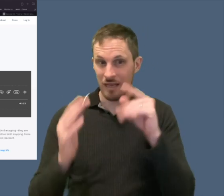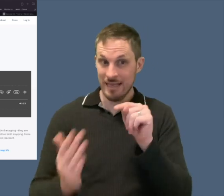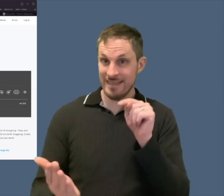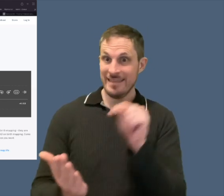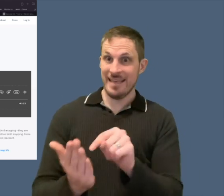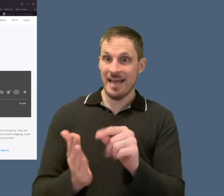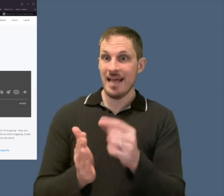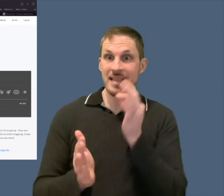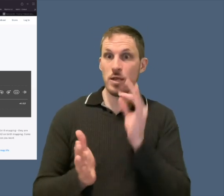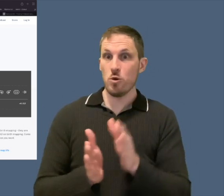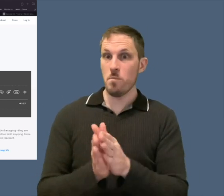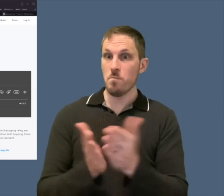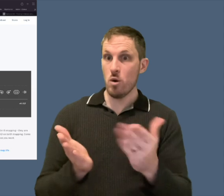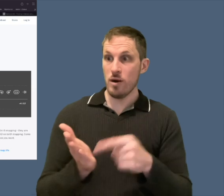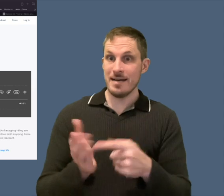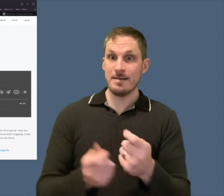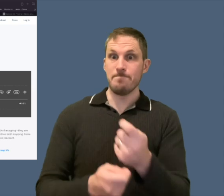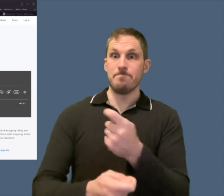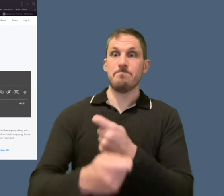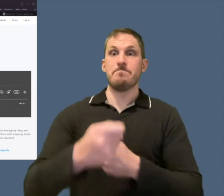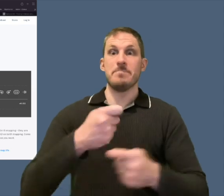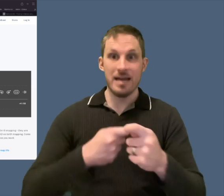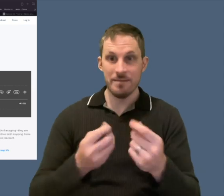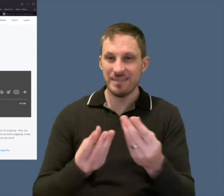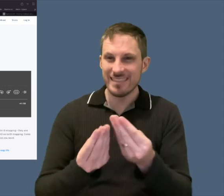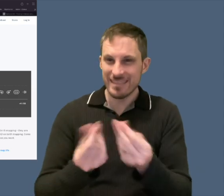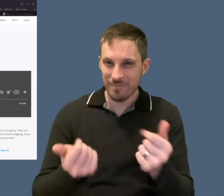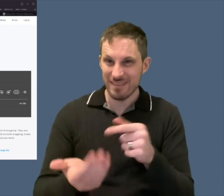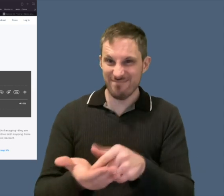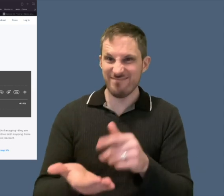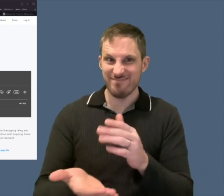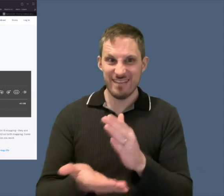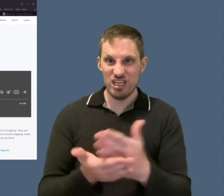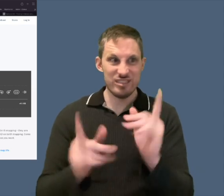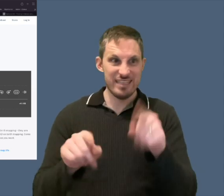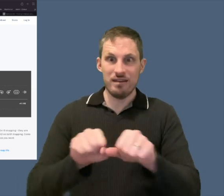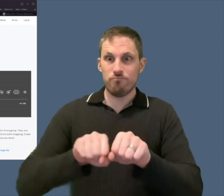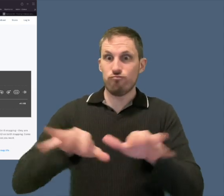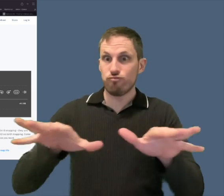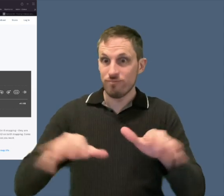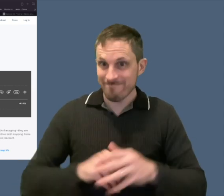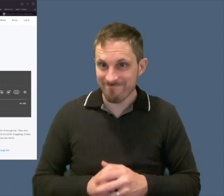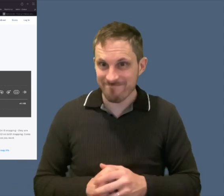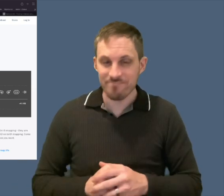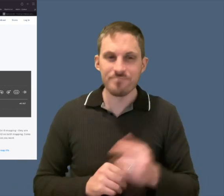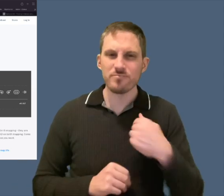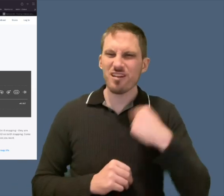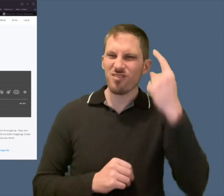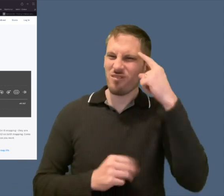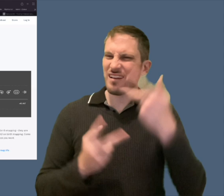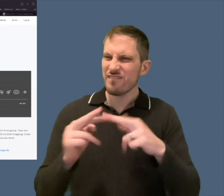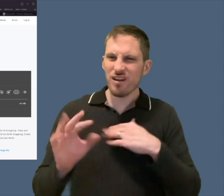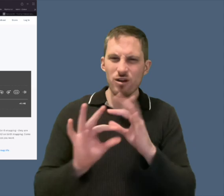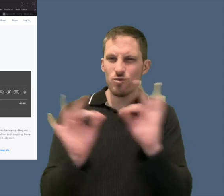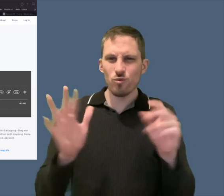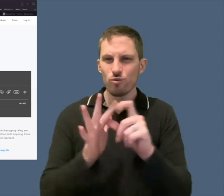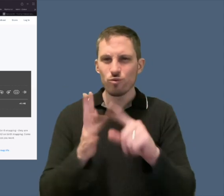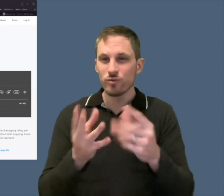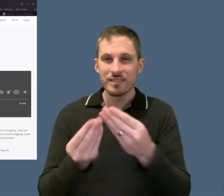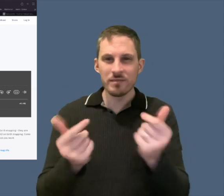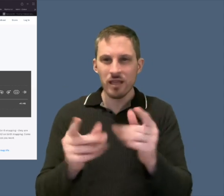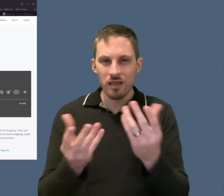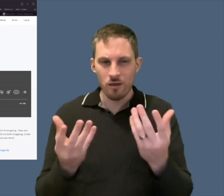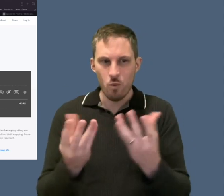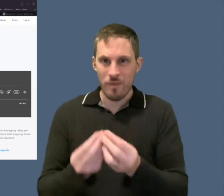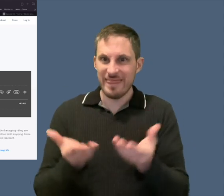book evolved into something that was actually catching on. Like, I thought, if I don't do something with this,